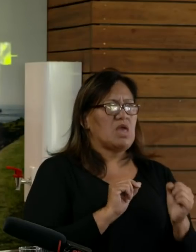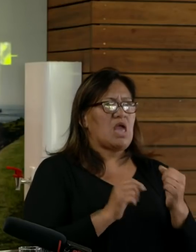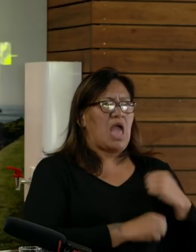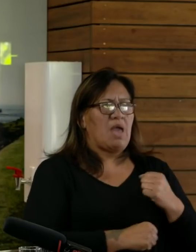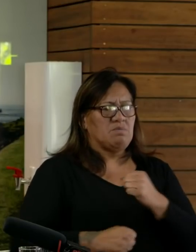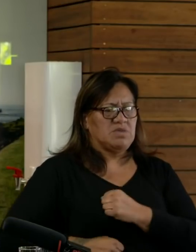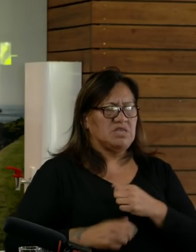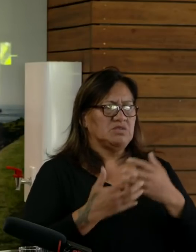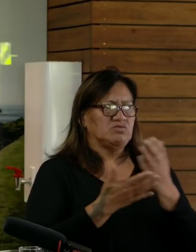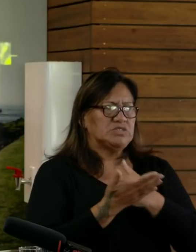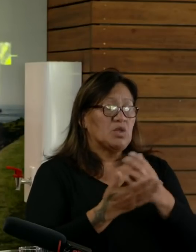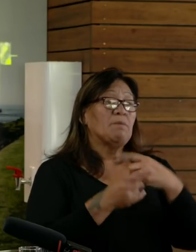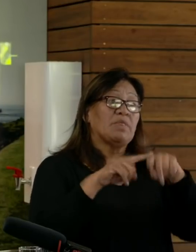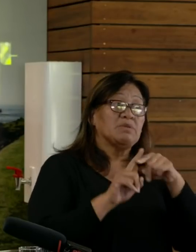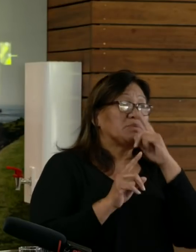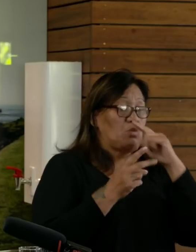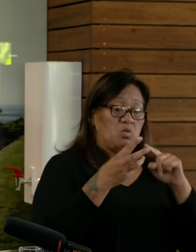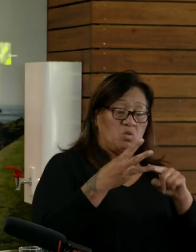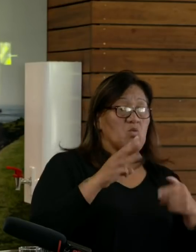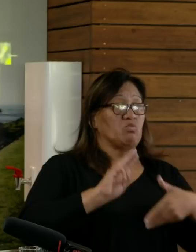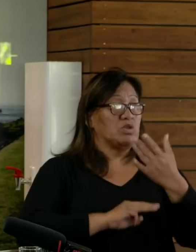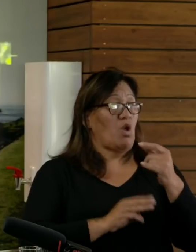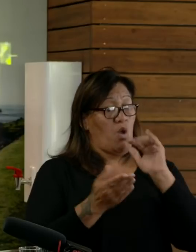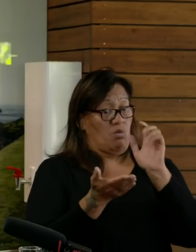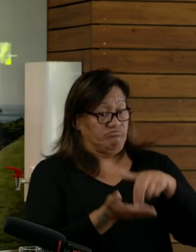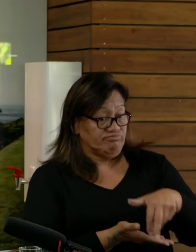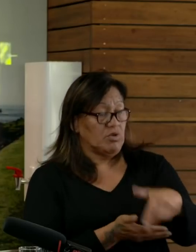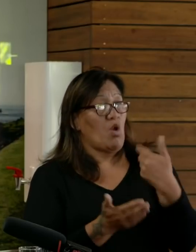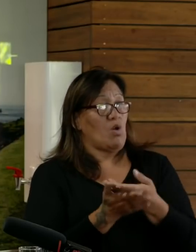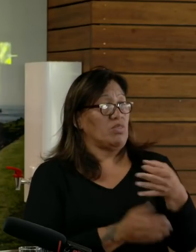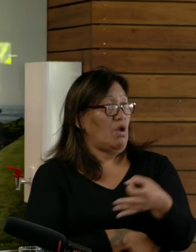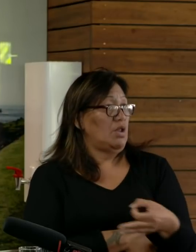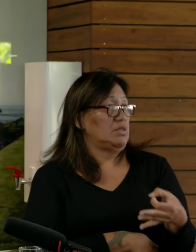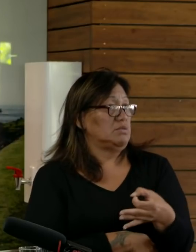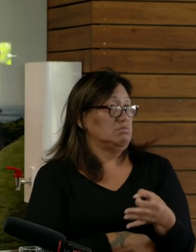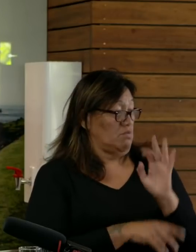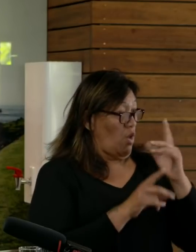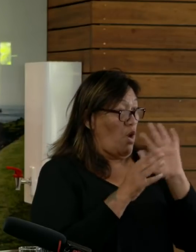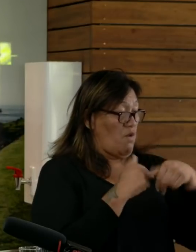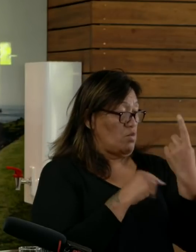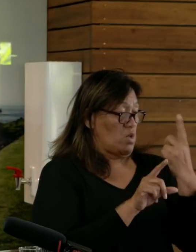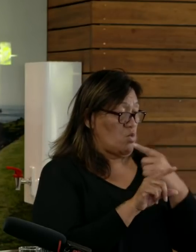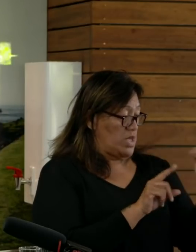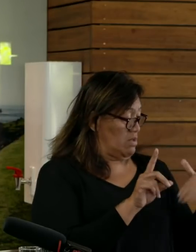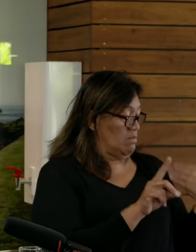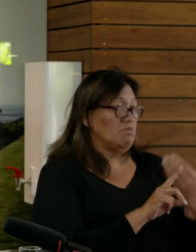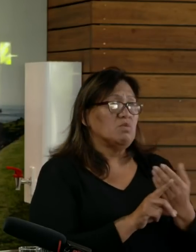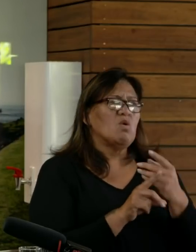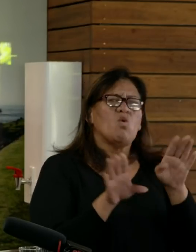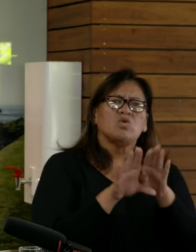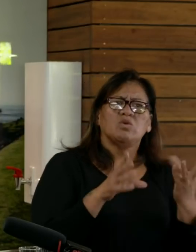and those who went into the island today. And over the past week, This support has